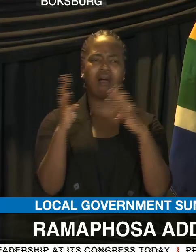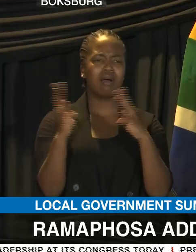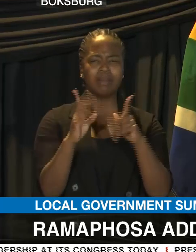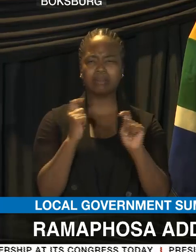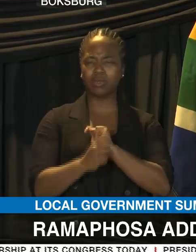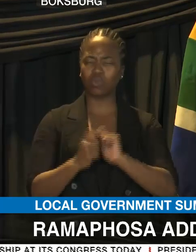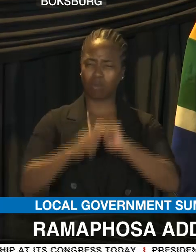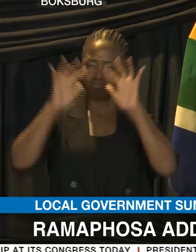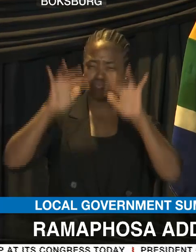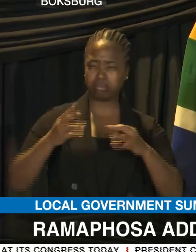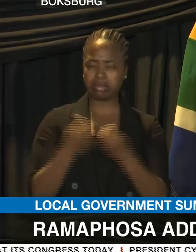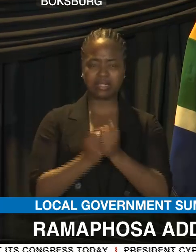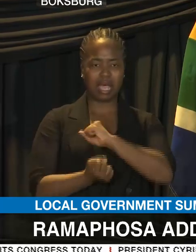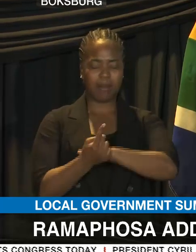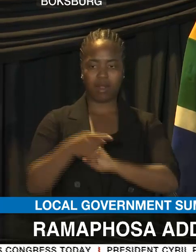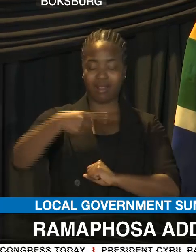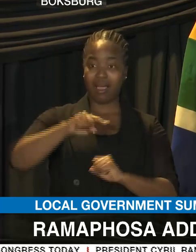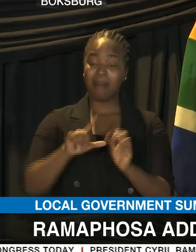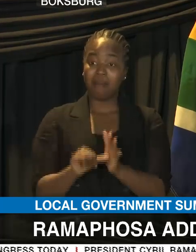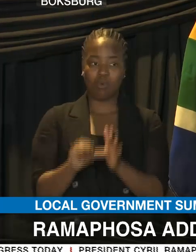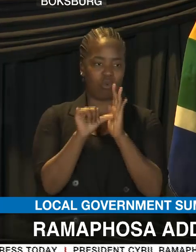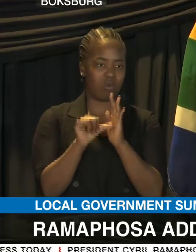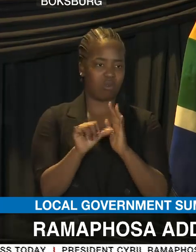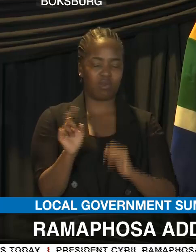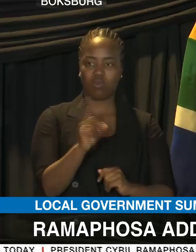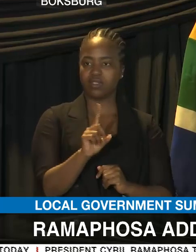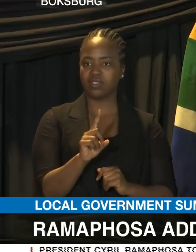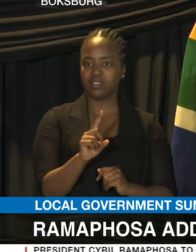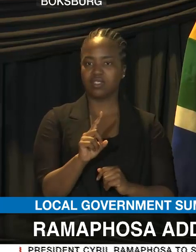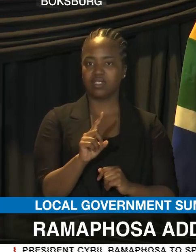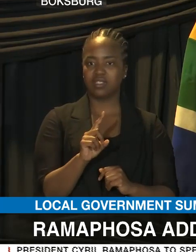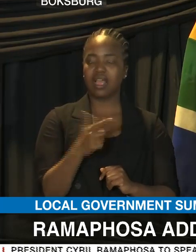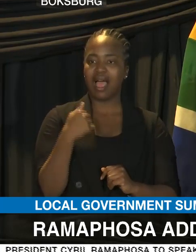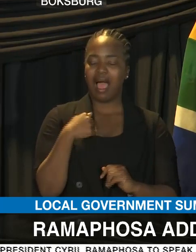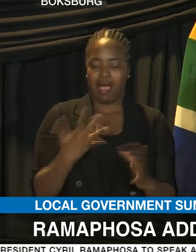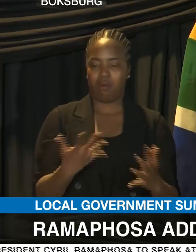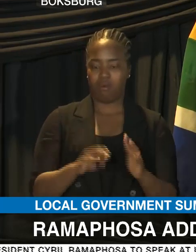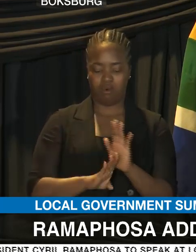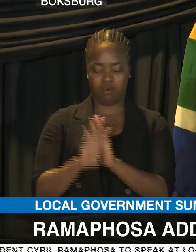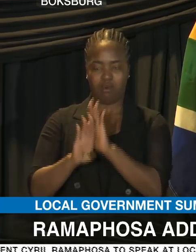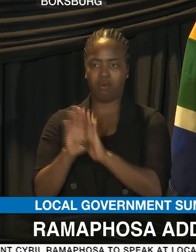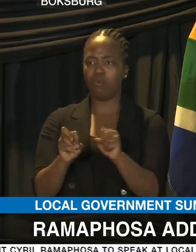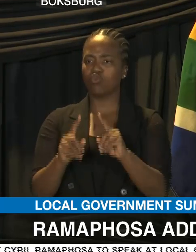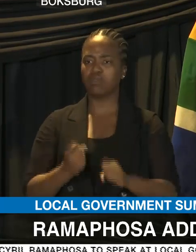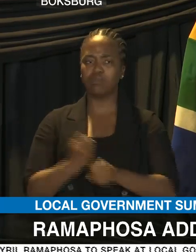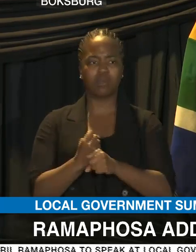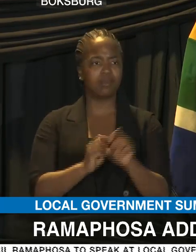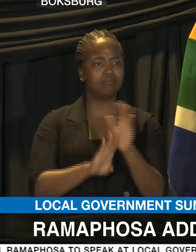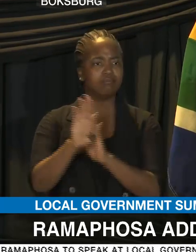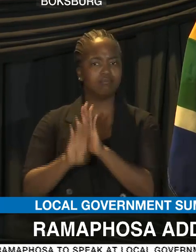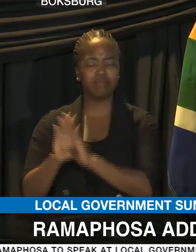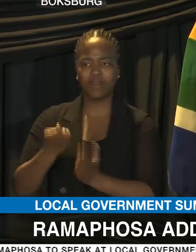disasters, and more importantly also local economic development, but also